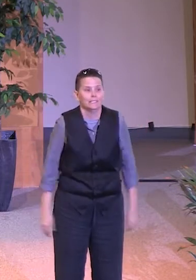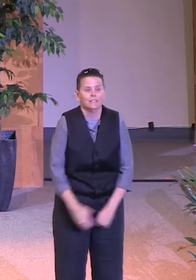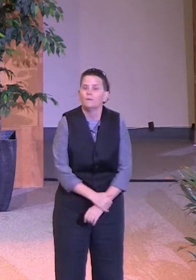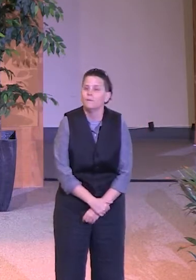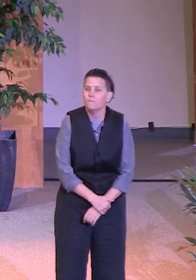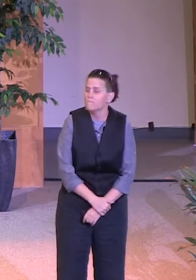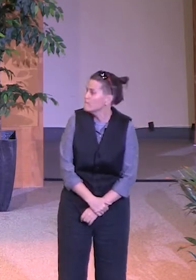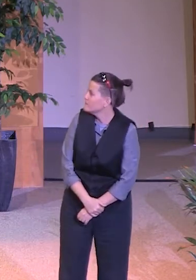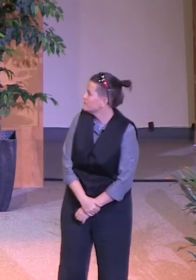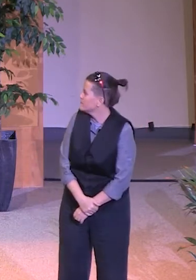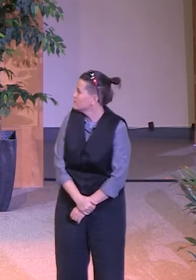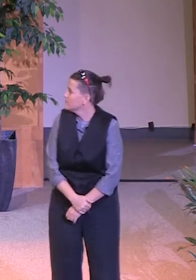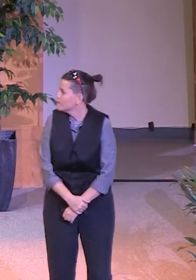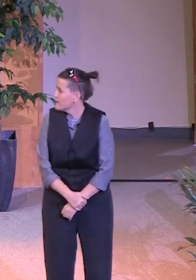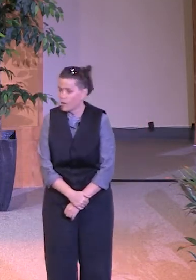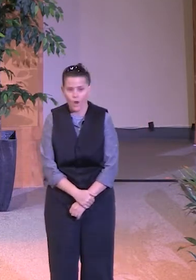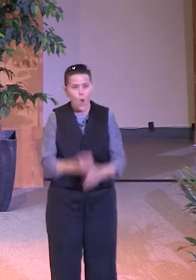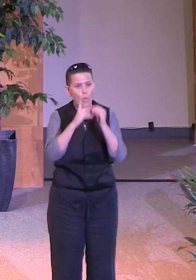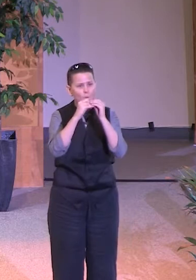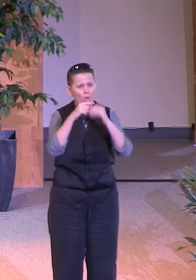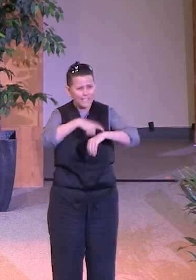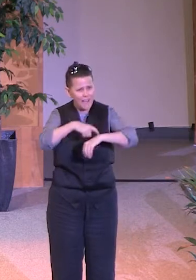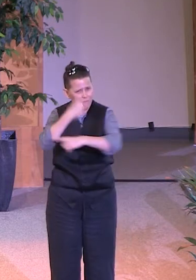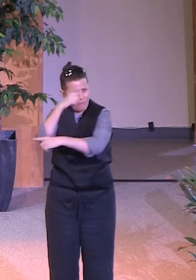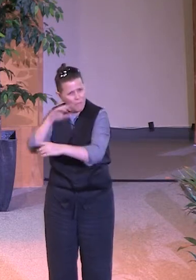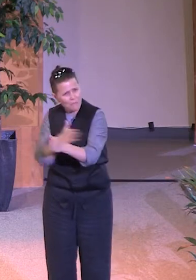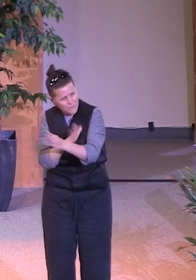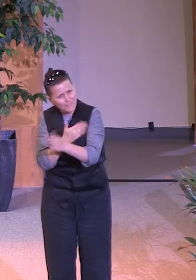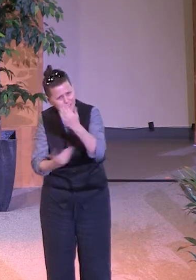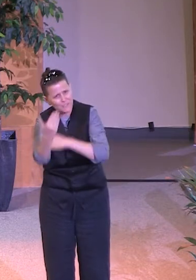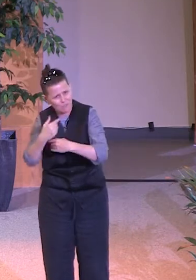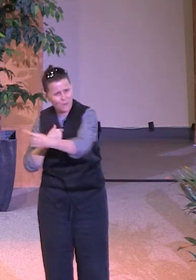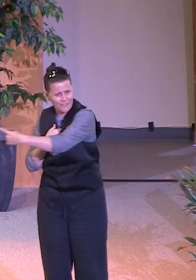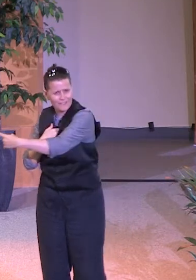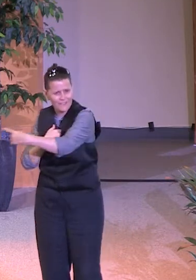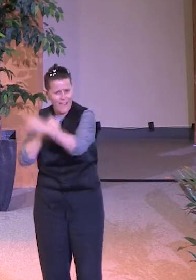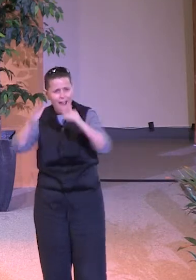And also, put your hands together one more time for Higher Ground. Really good performance.